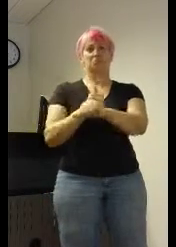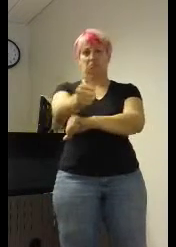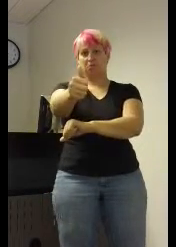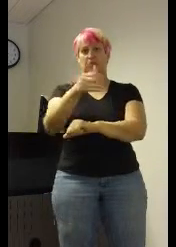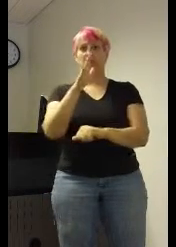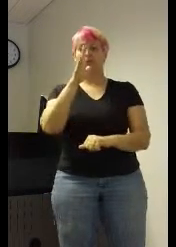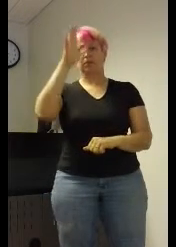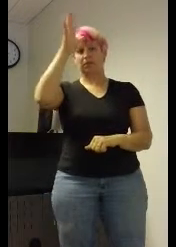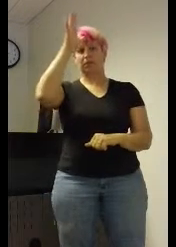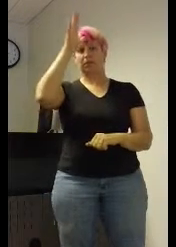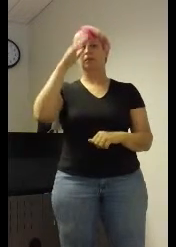I'm a parent.